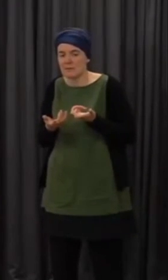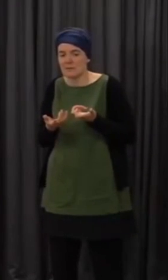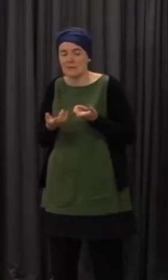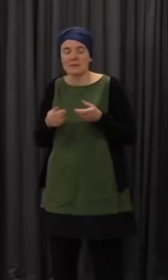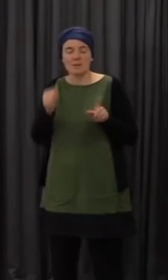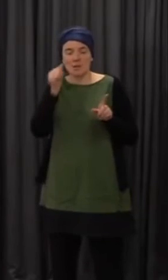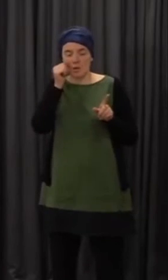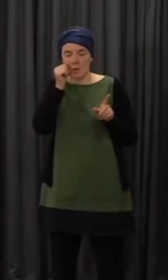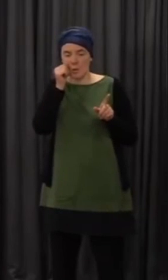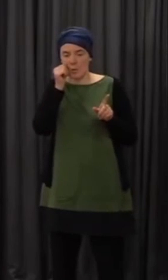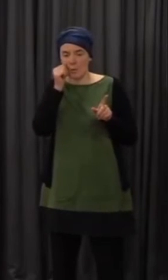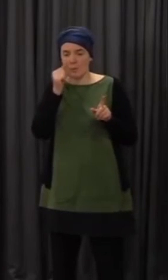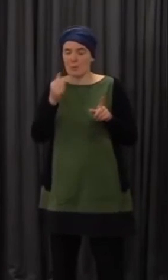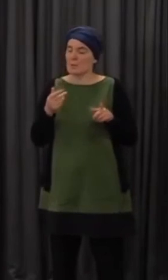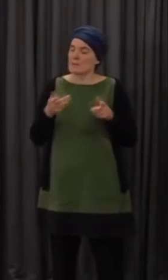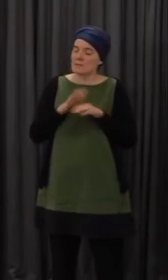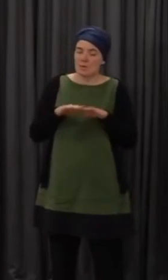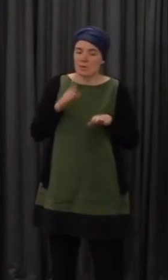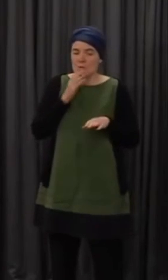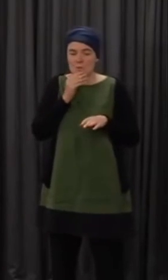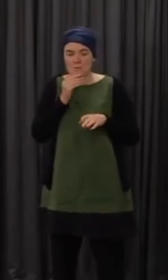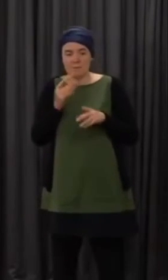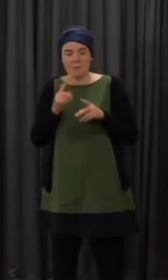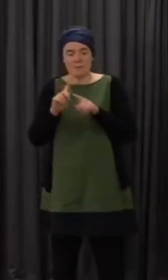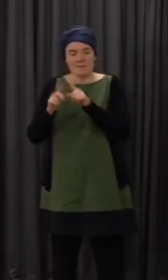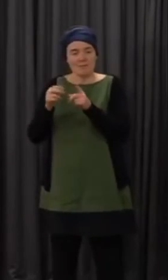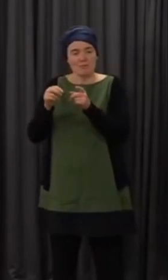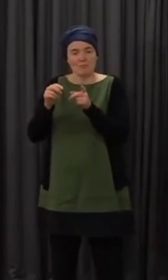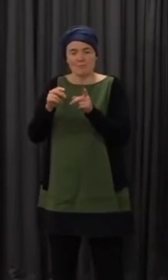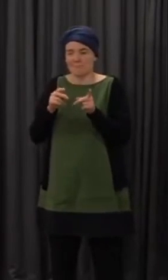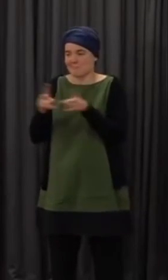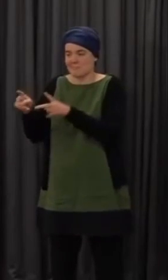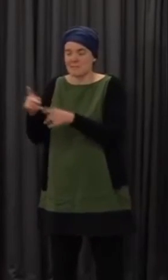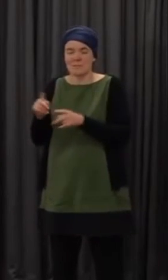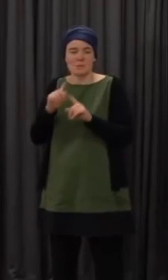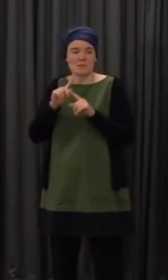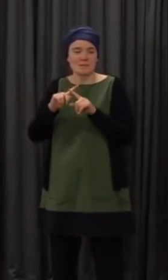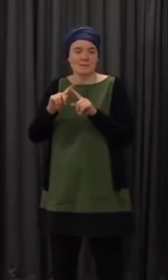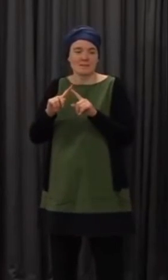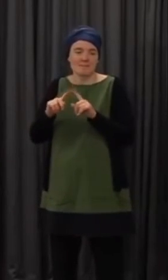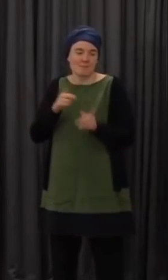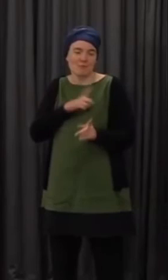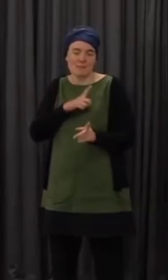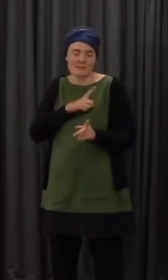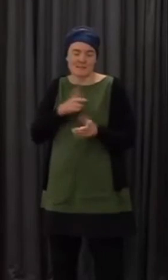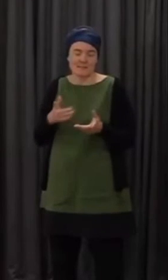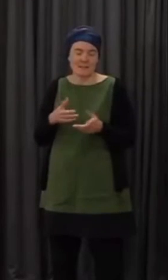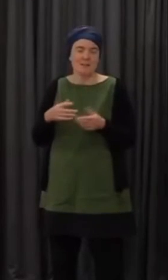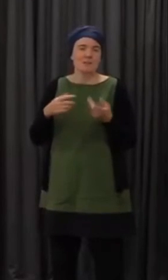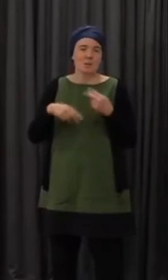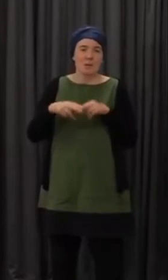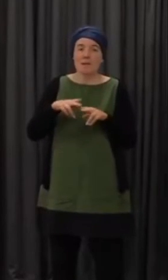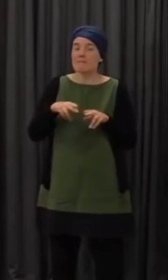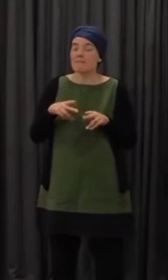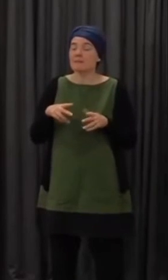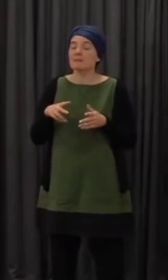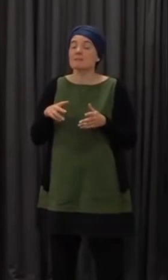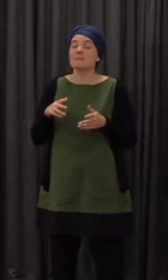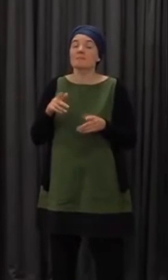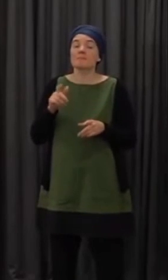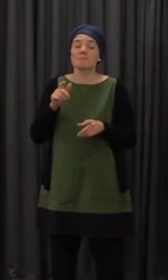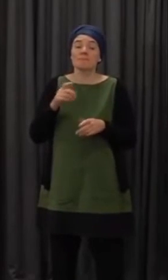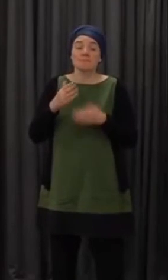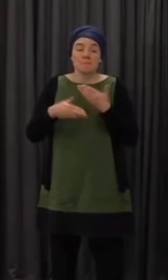used in ways and for reasons that you wouldn't be willing to support. So long as it's done properly and we're able to explain to people